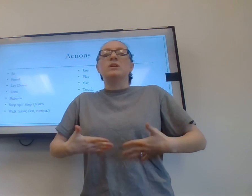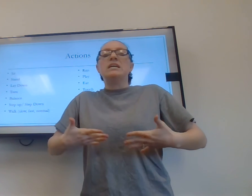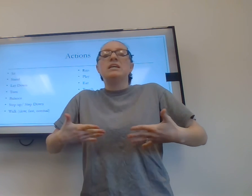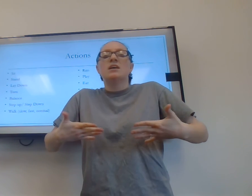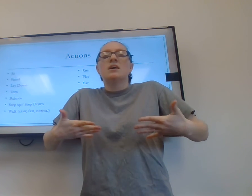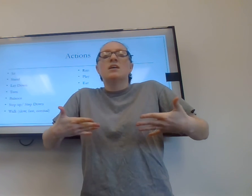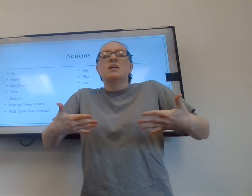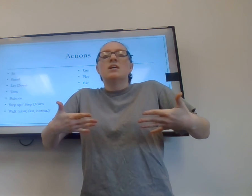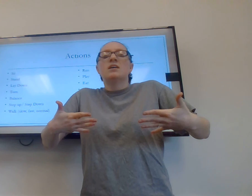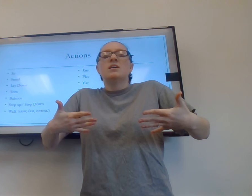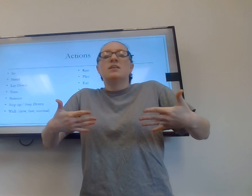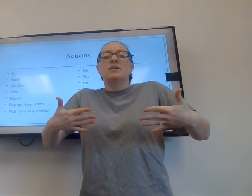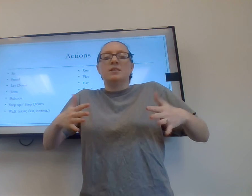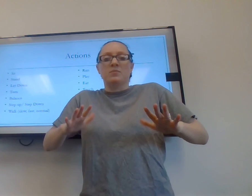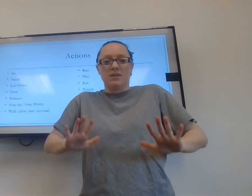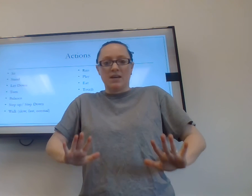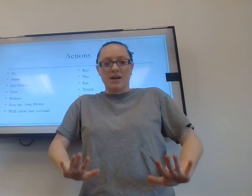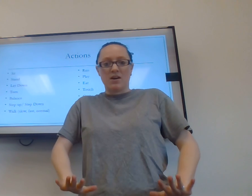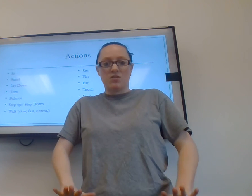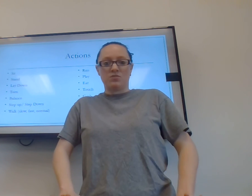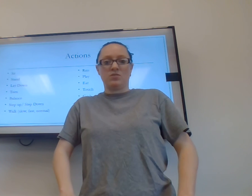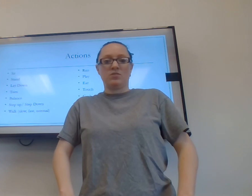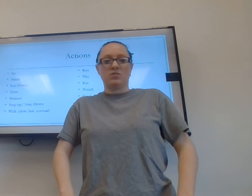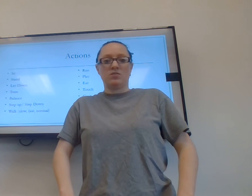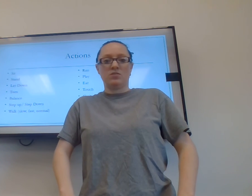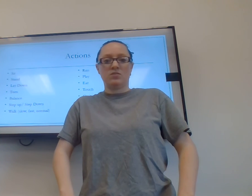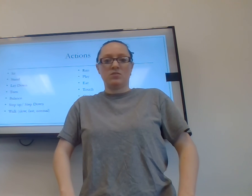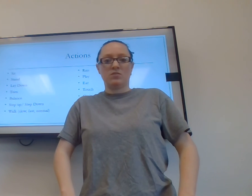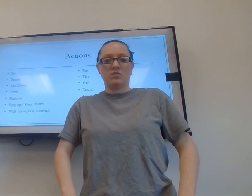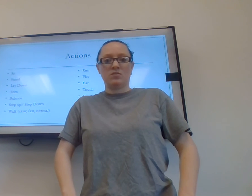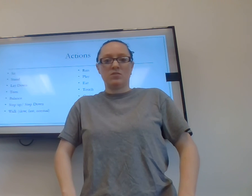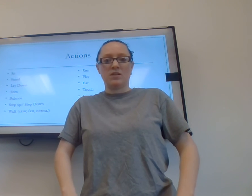breathe, and then breathe out, and